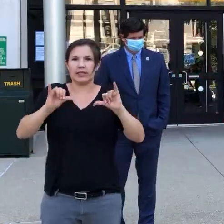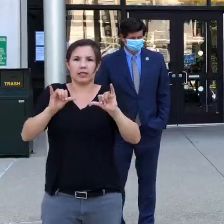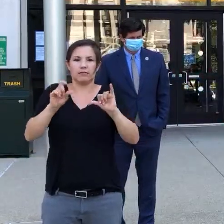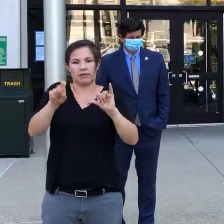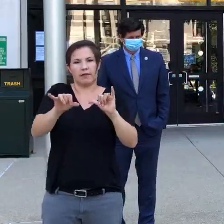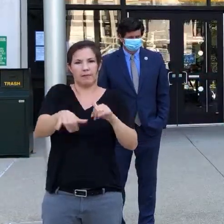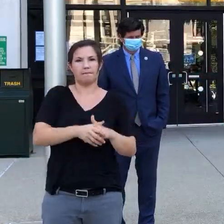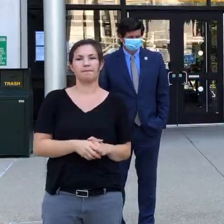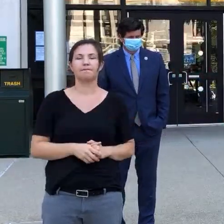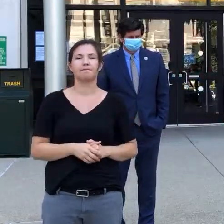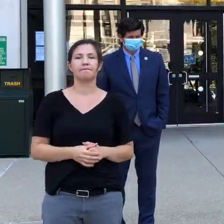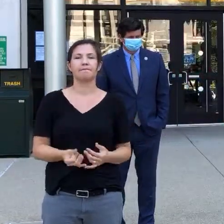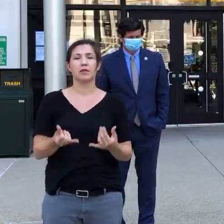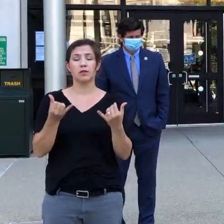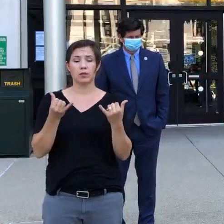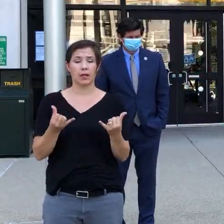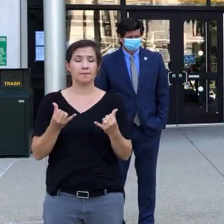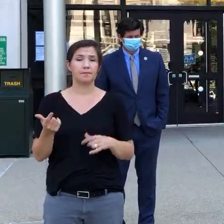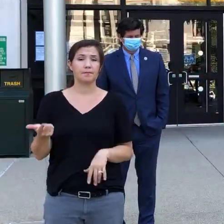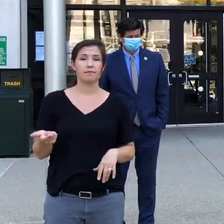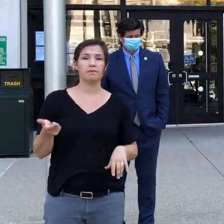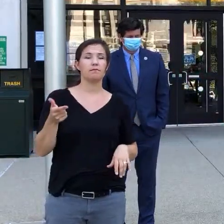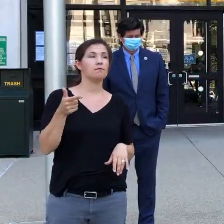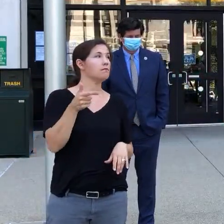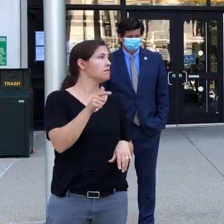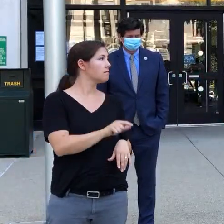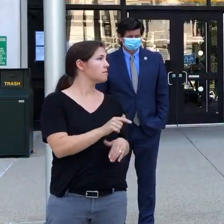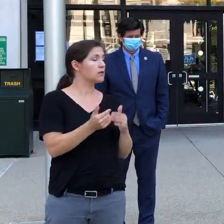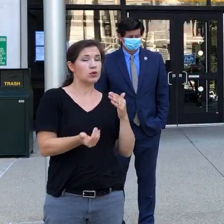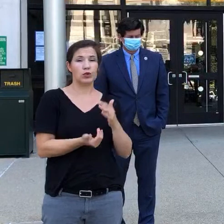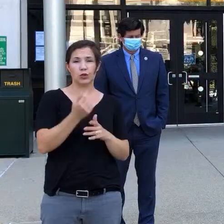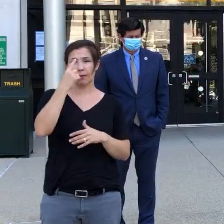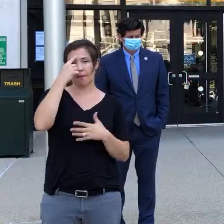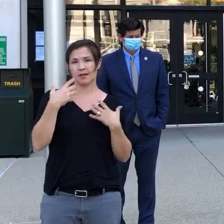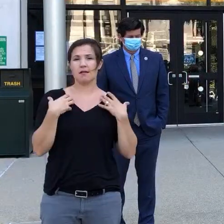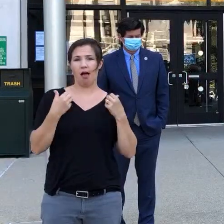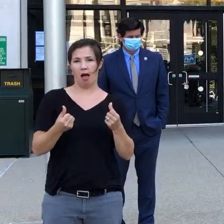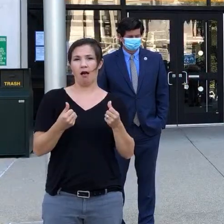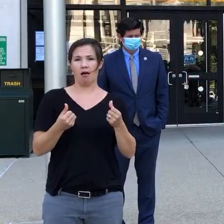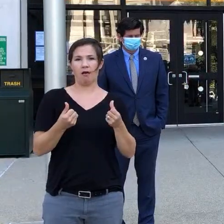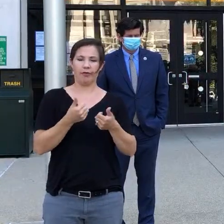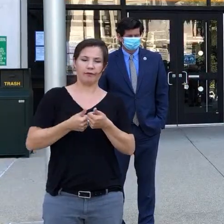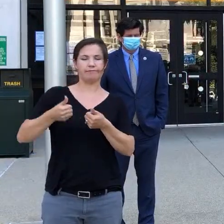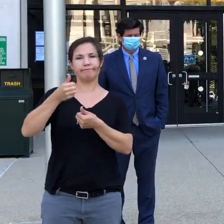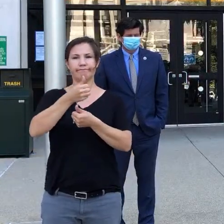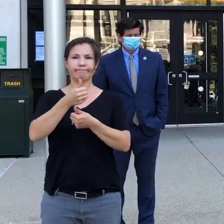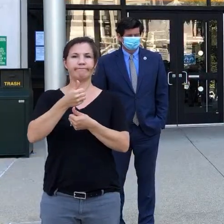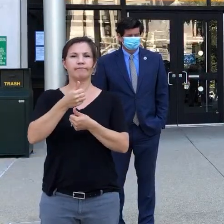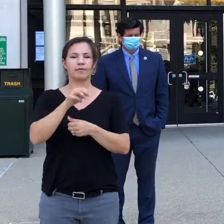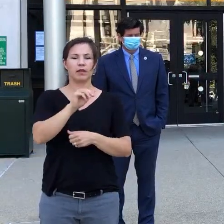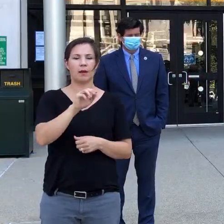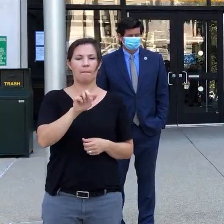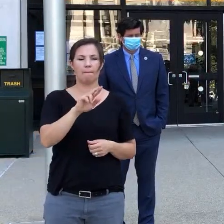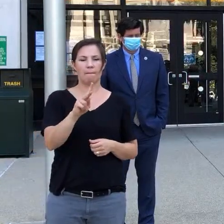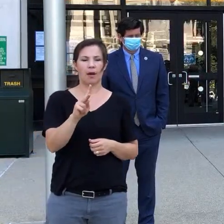So I'm going to turn it over to our new Mental Health Commissioner of Health, Mark